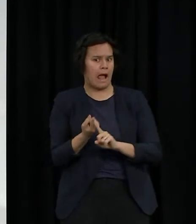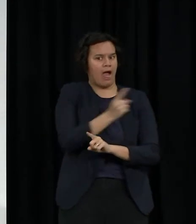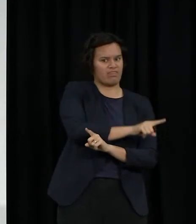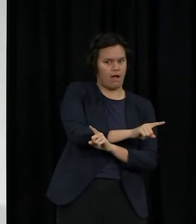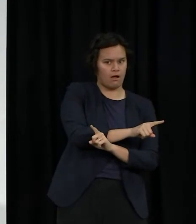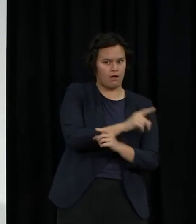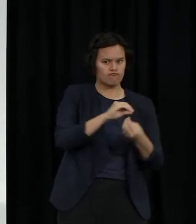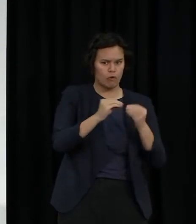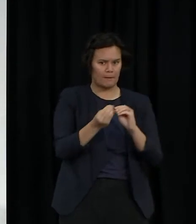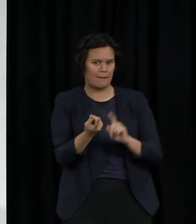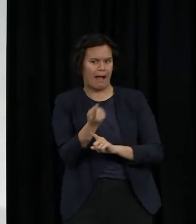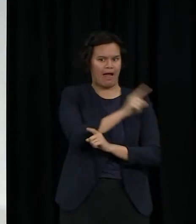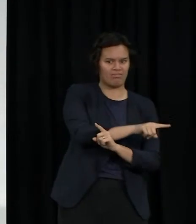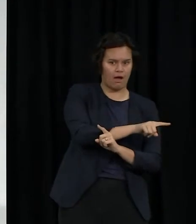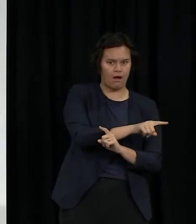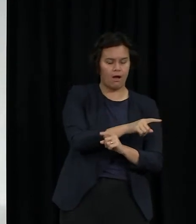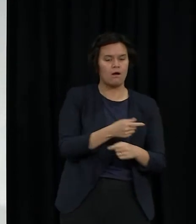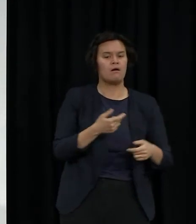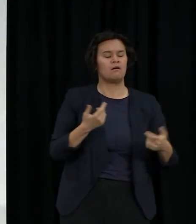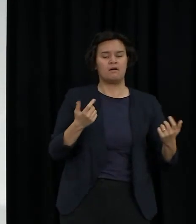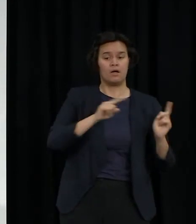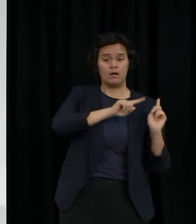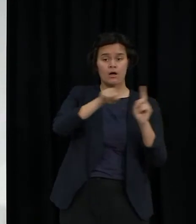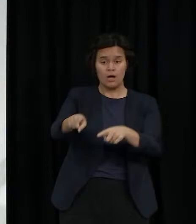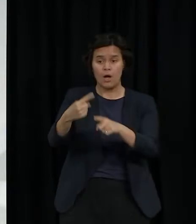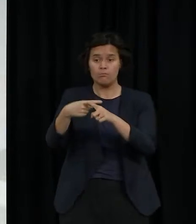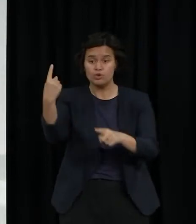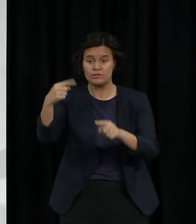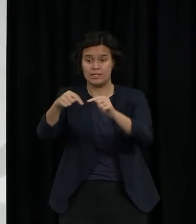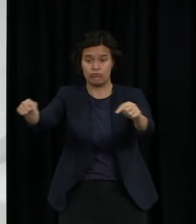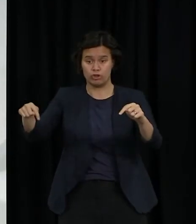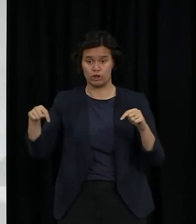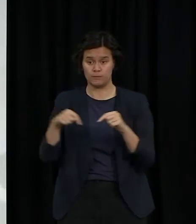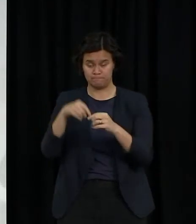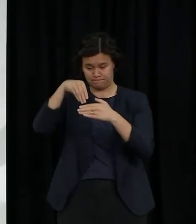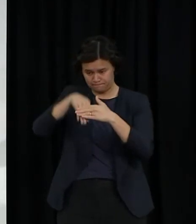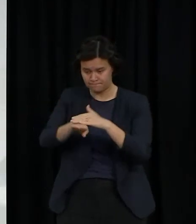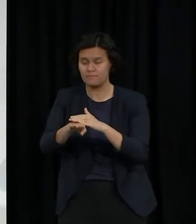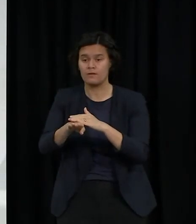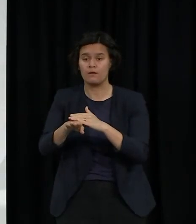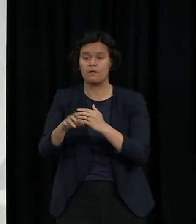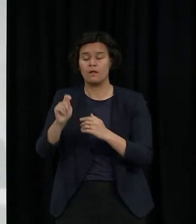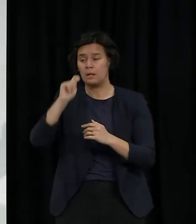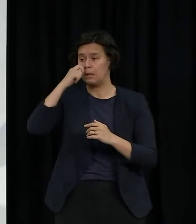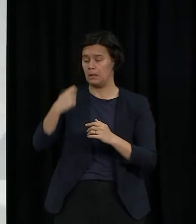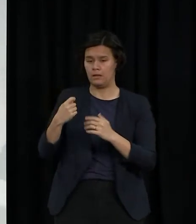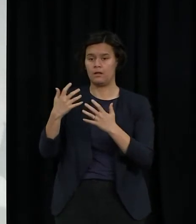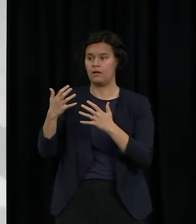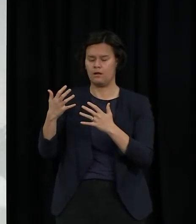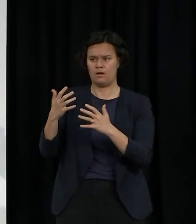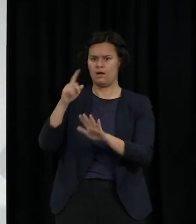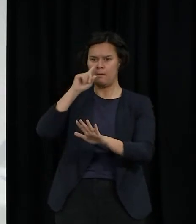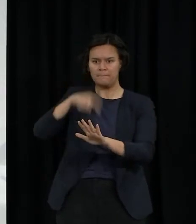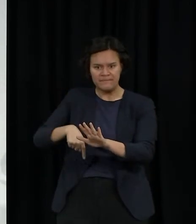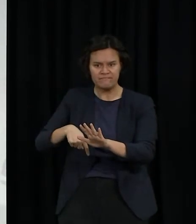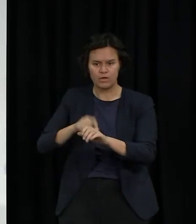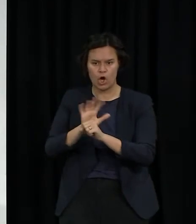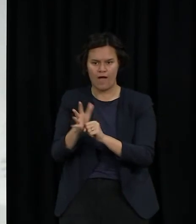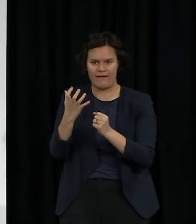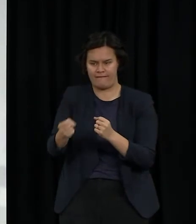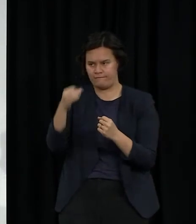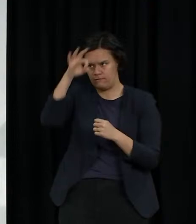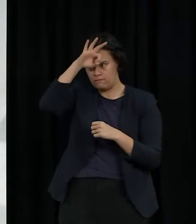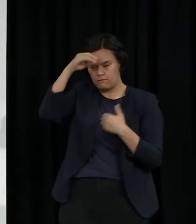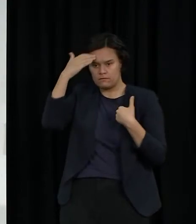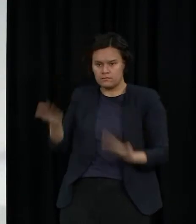they're getting tested, and then we're learning about their status as a result of that. We've also seen some cases recently where people have arrived